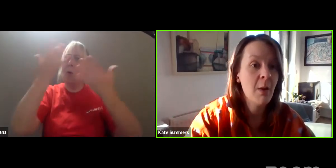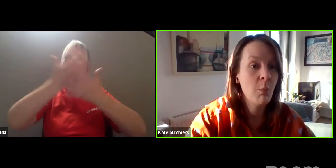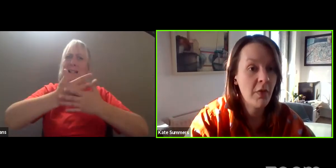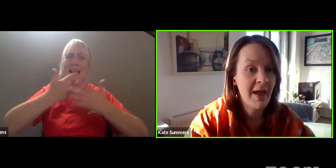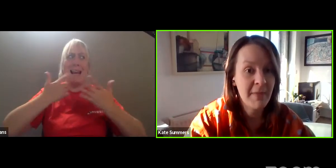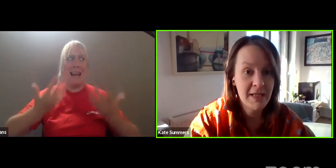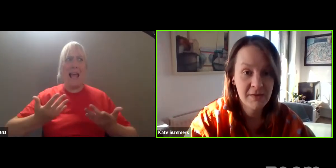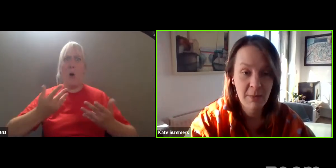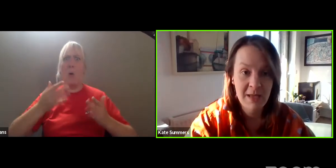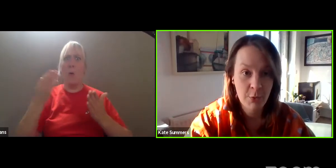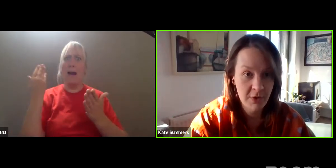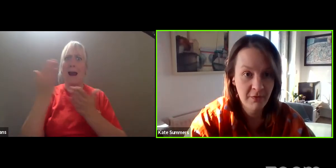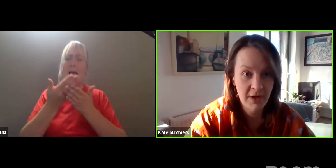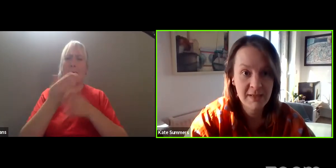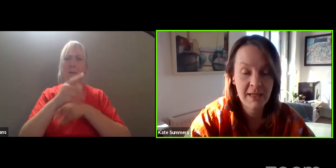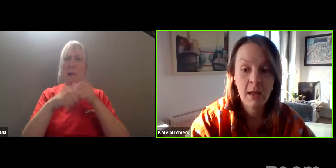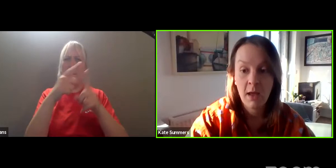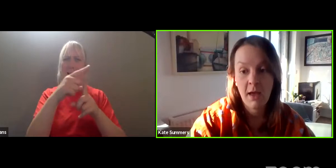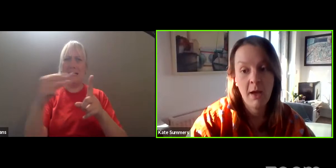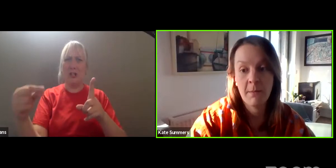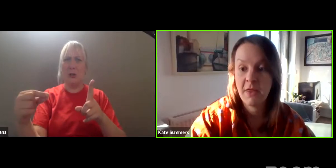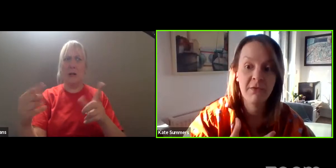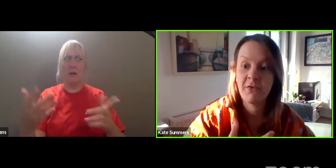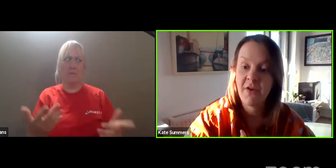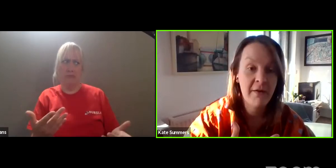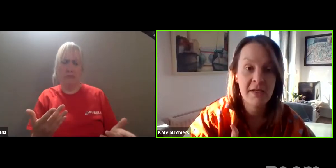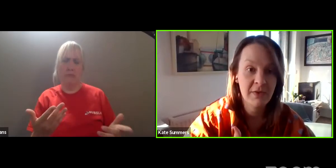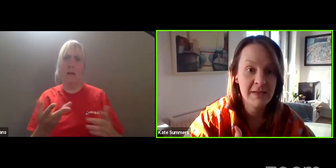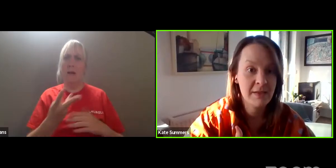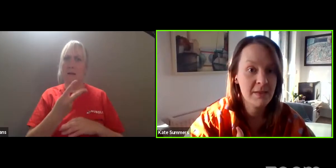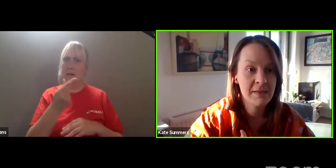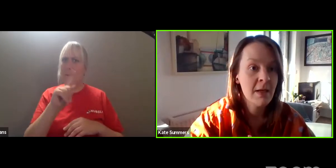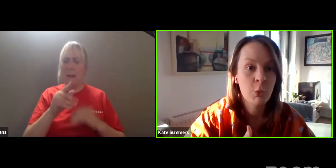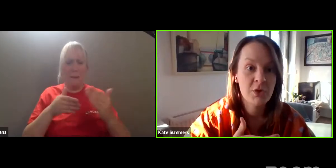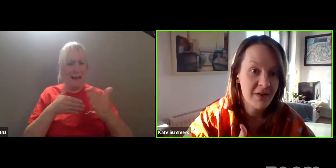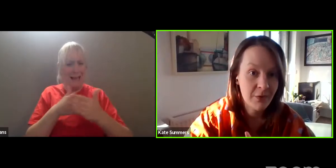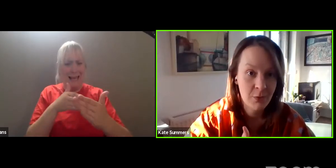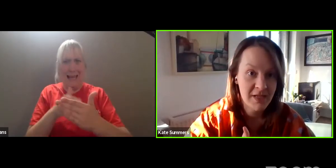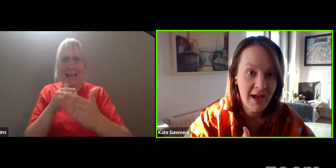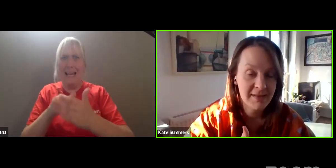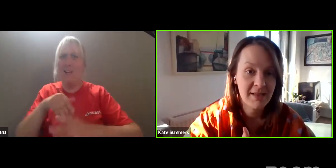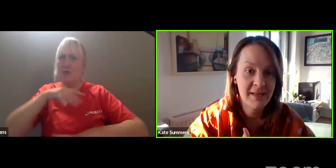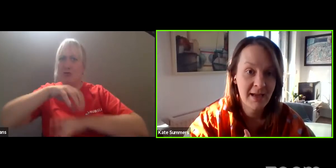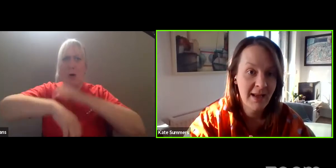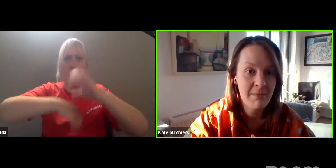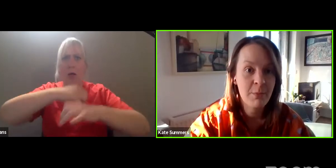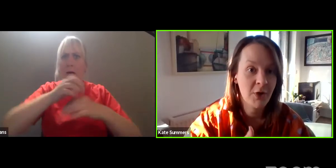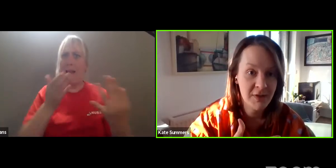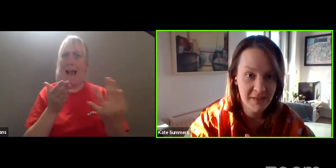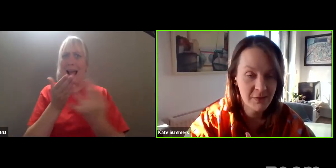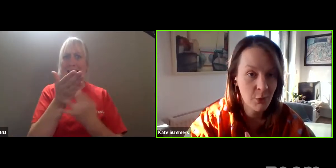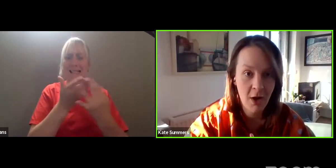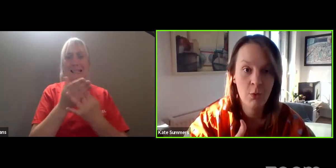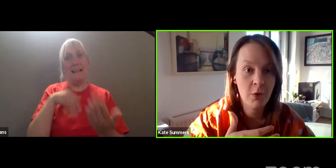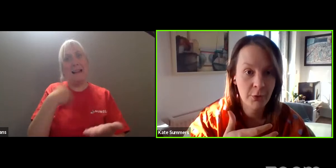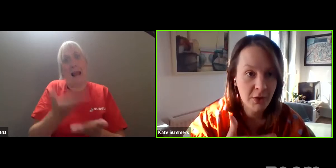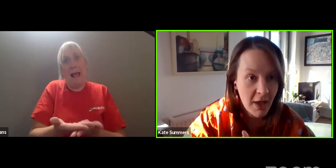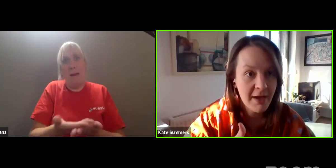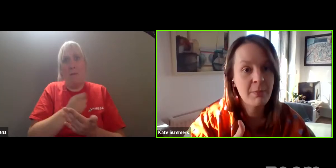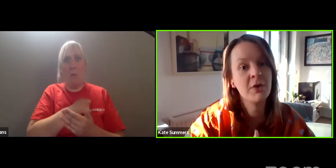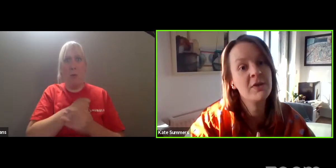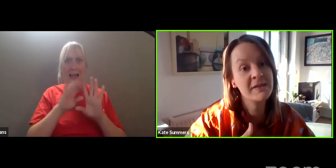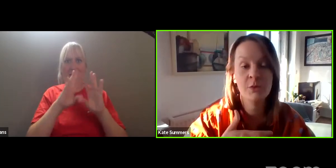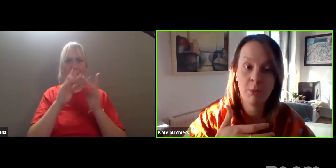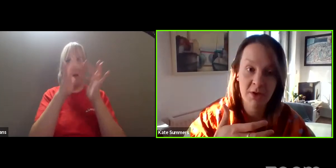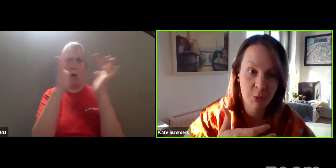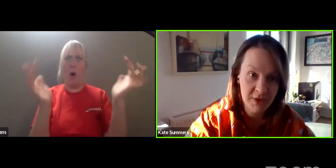now and what that means for people who find it, for various reasons, more difficult to access their claim because it's all gone